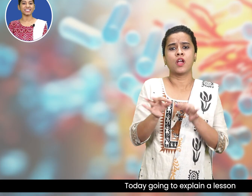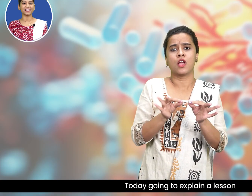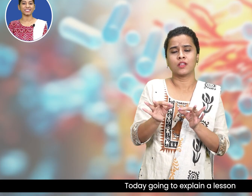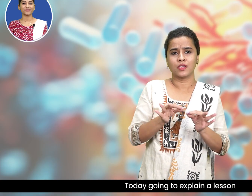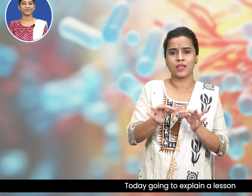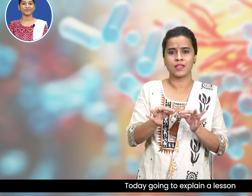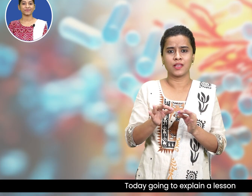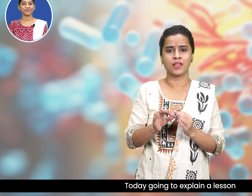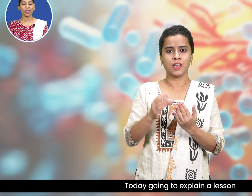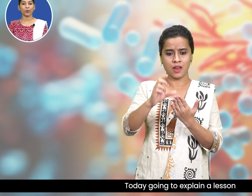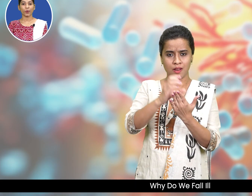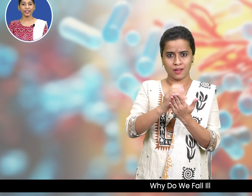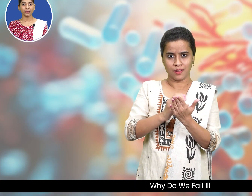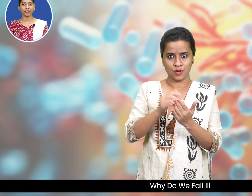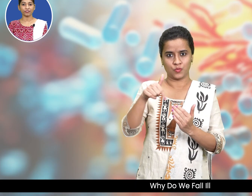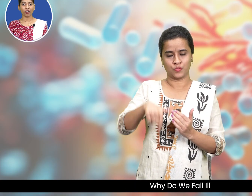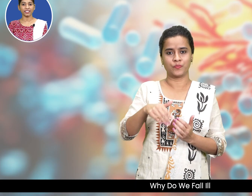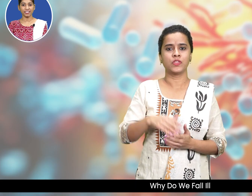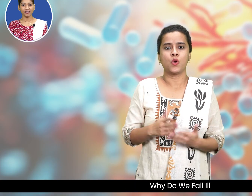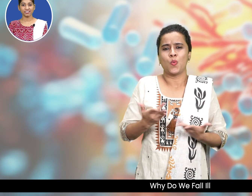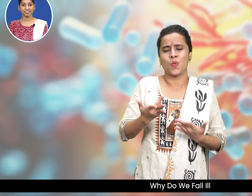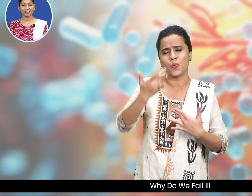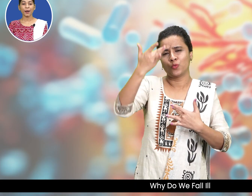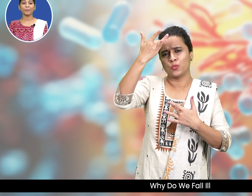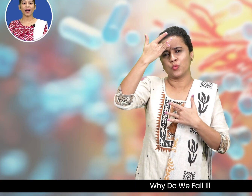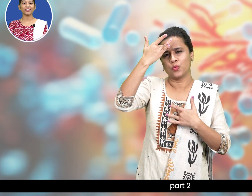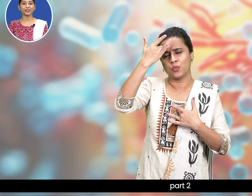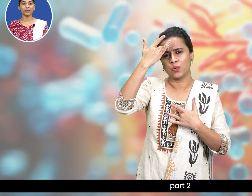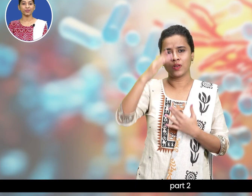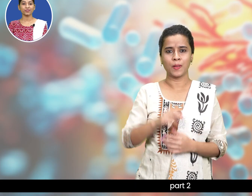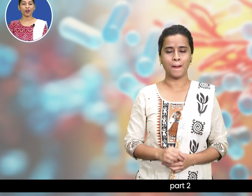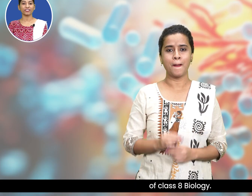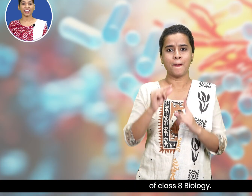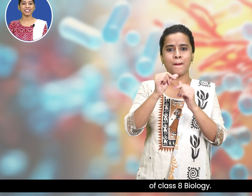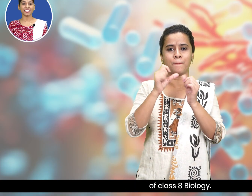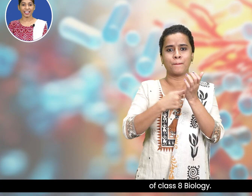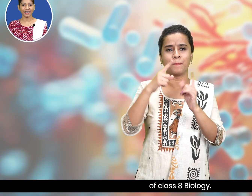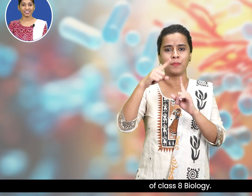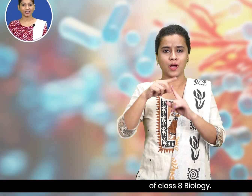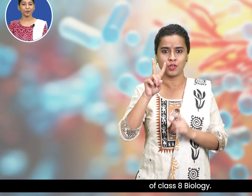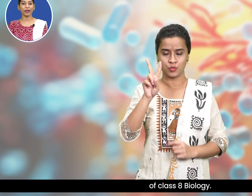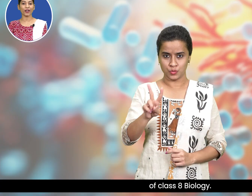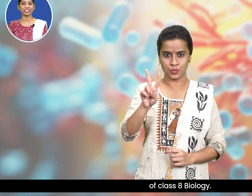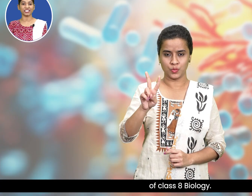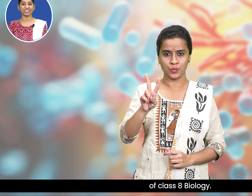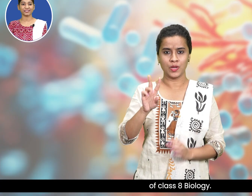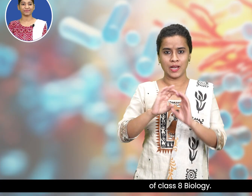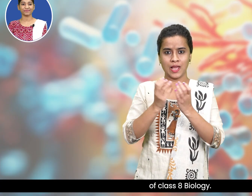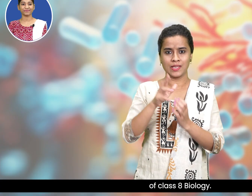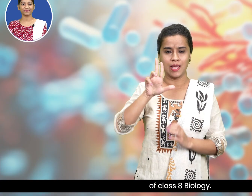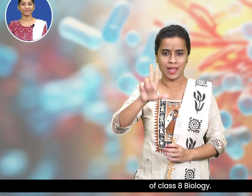a lesson. Why do we fall ill? Part 2 of Class 8